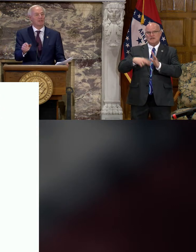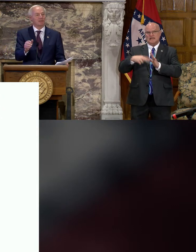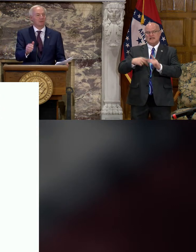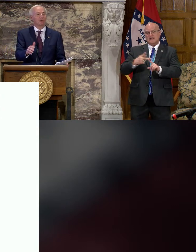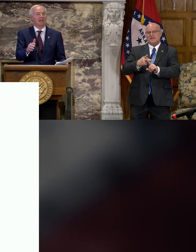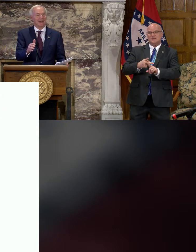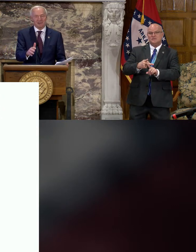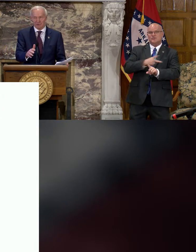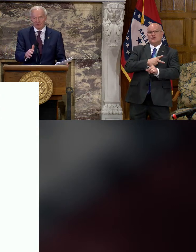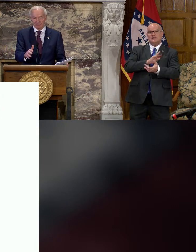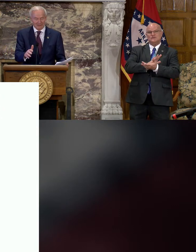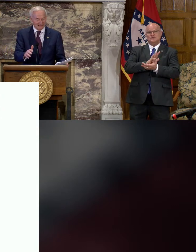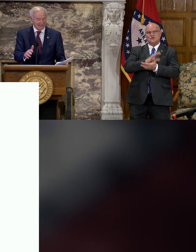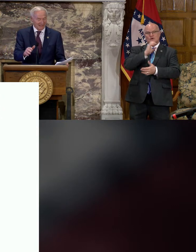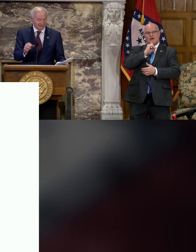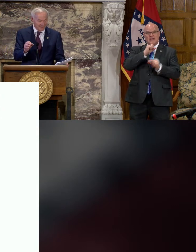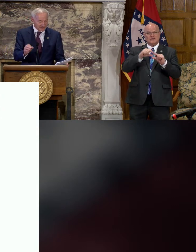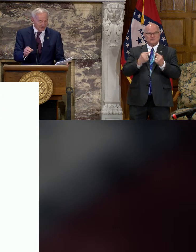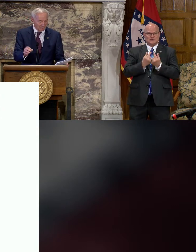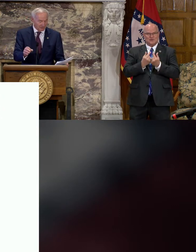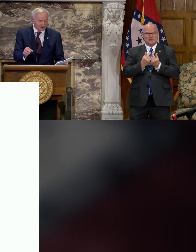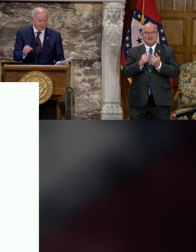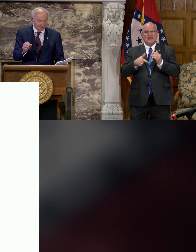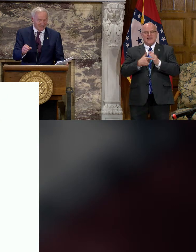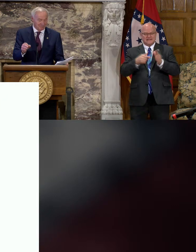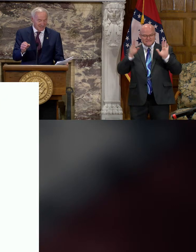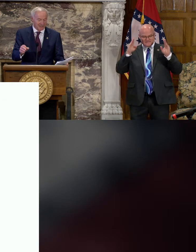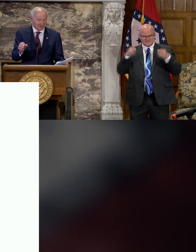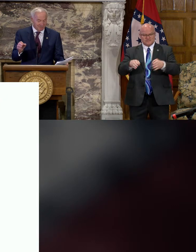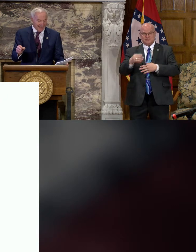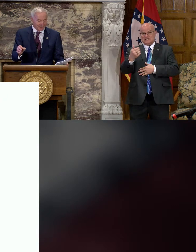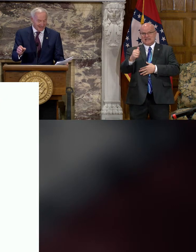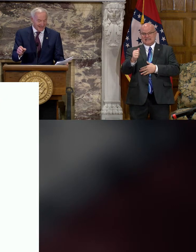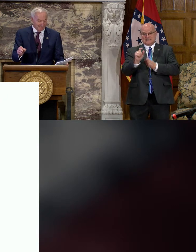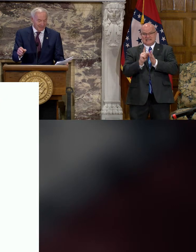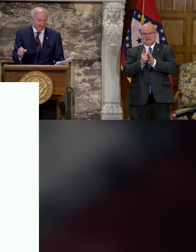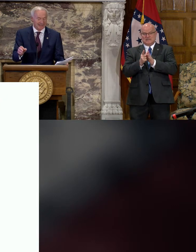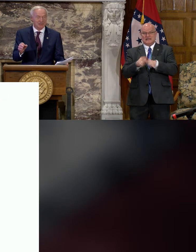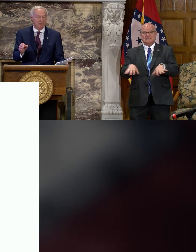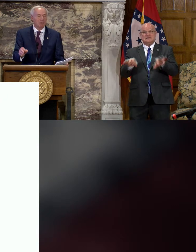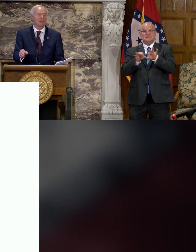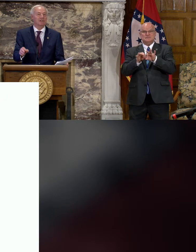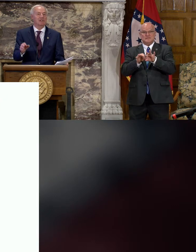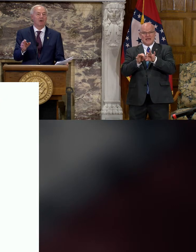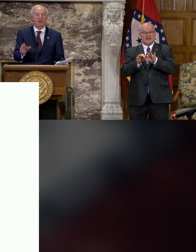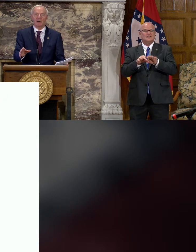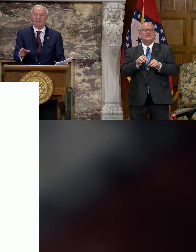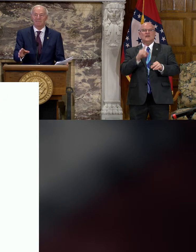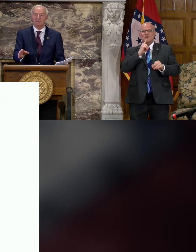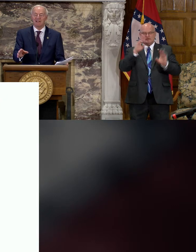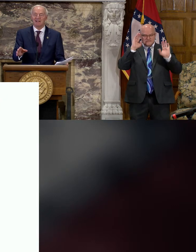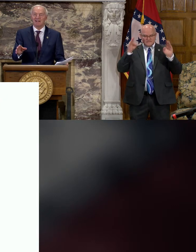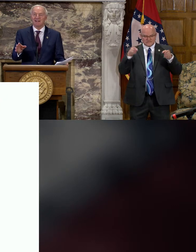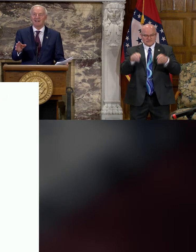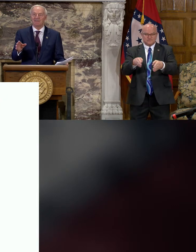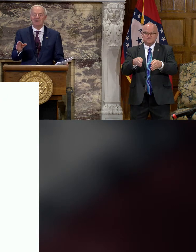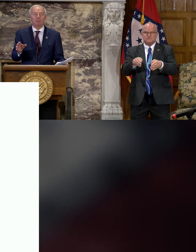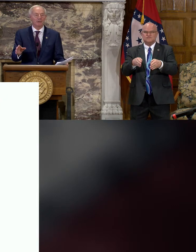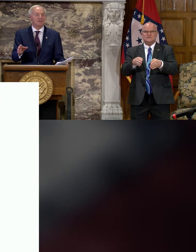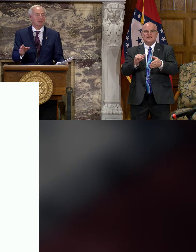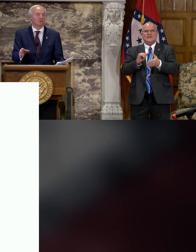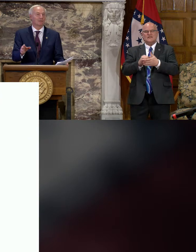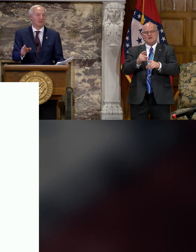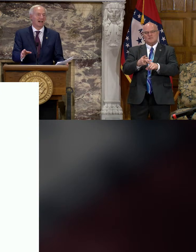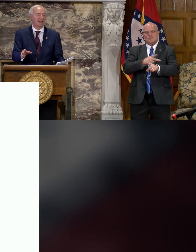the preschool age group. And this focus of 10 Minutes Matter campaign is focused on